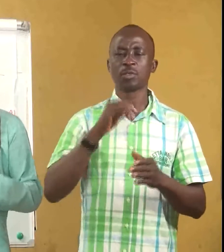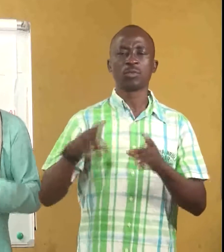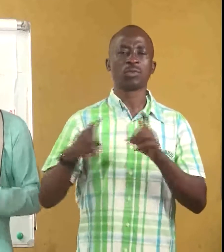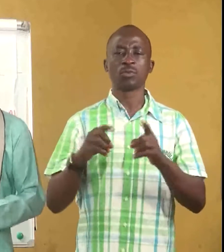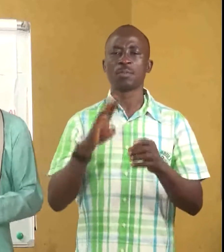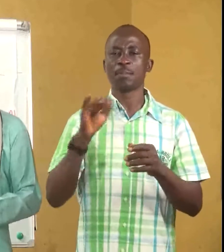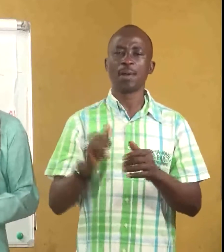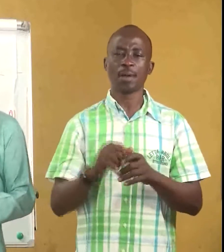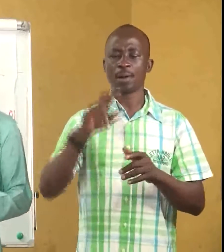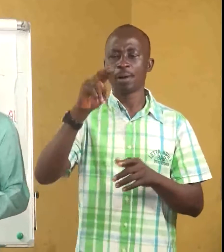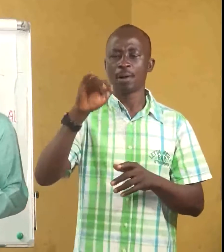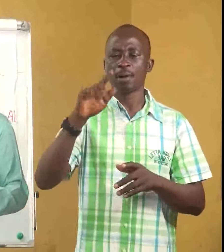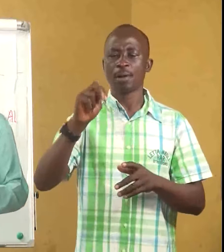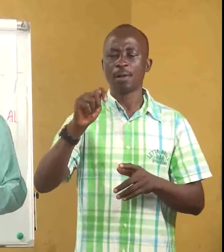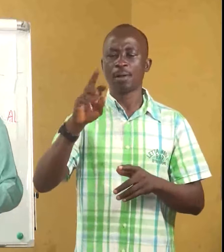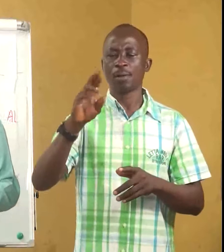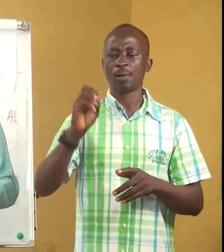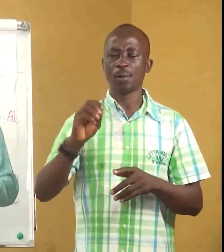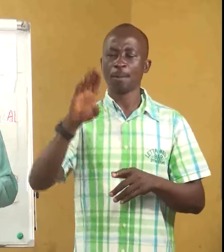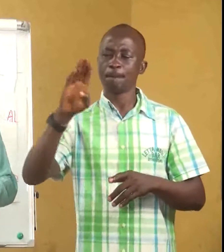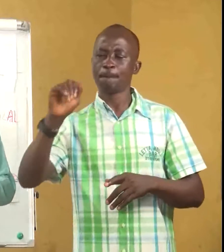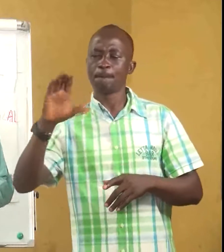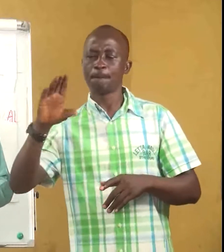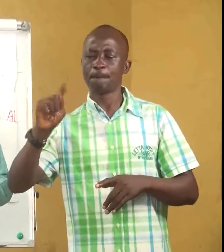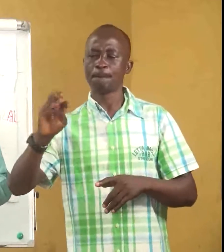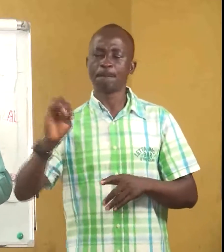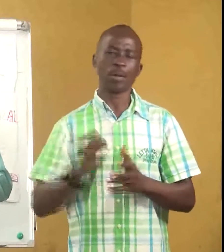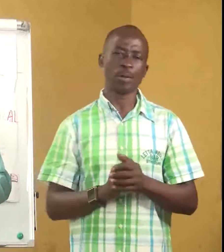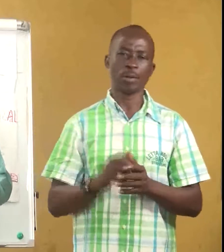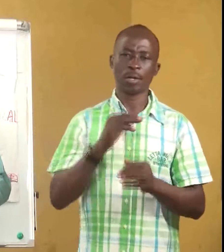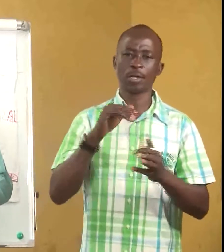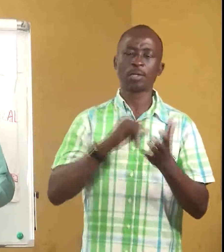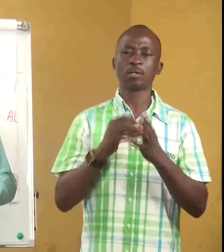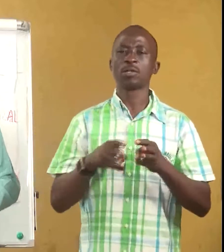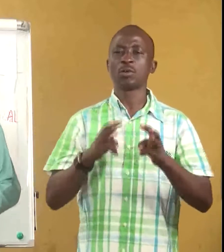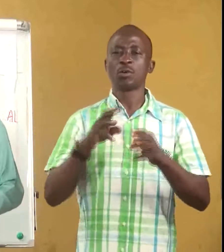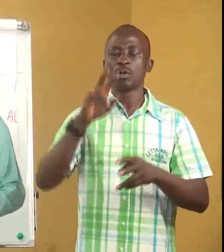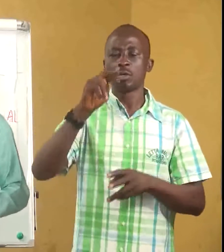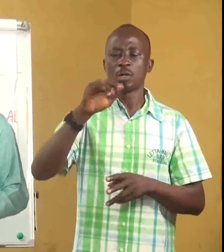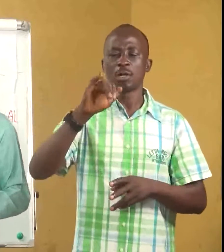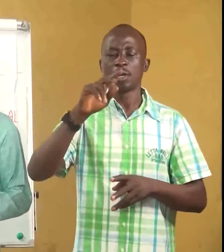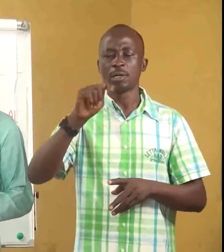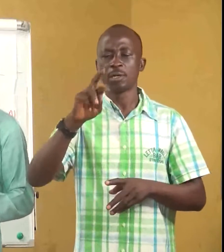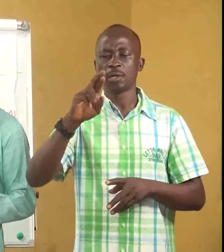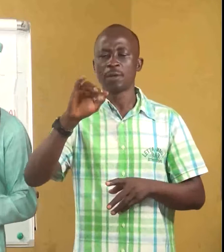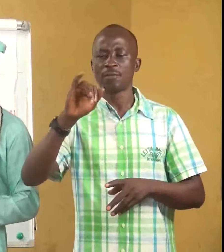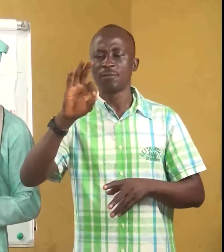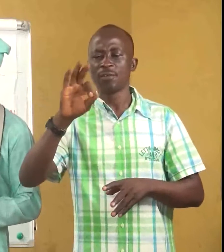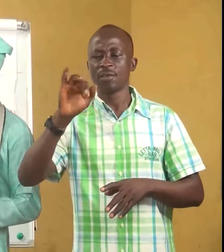by nitrobacter. And the process all is known as nitrification.